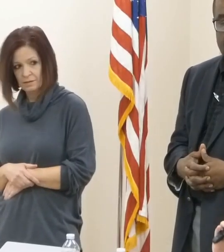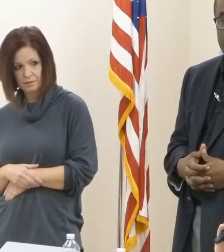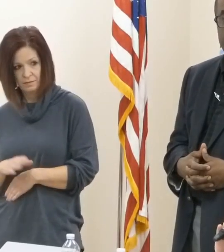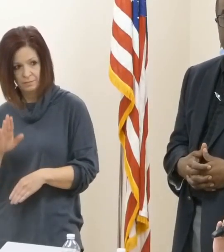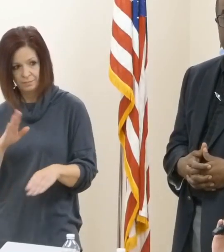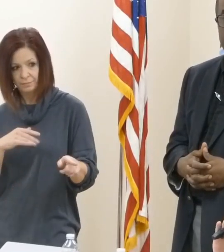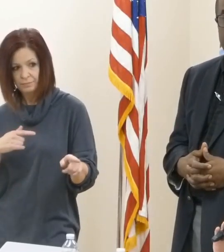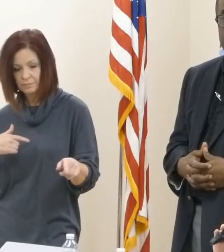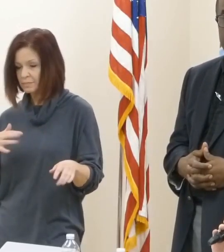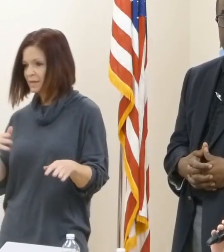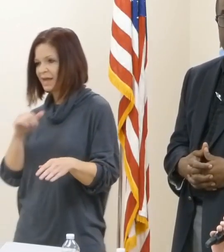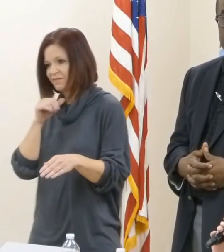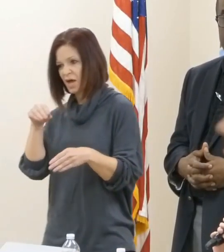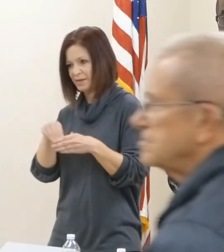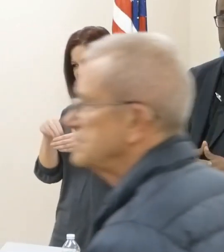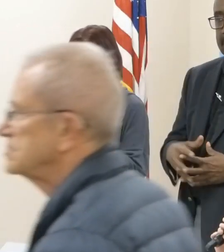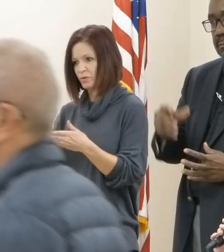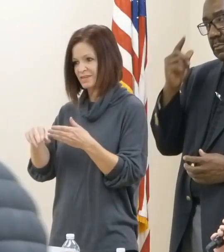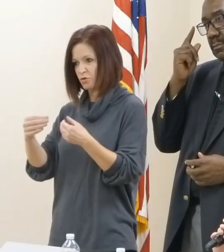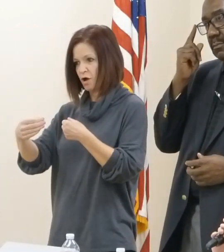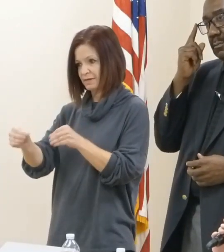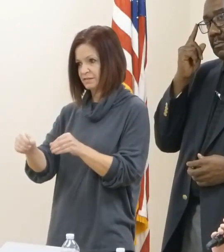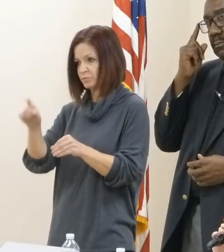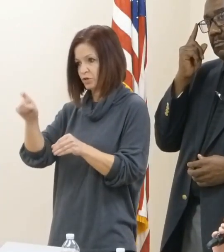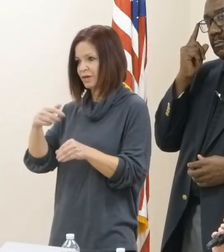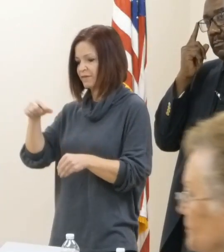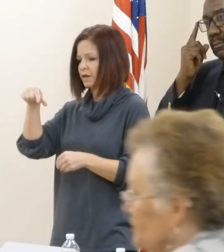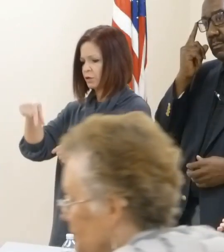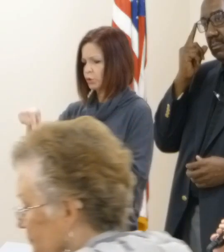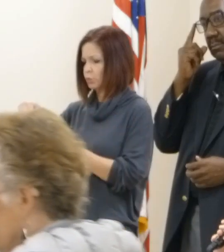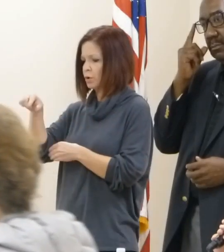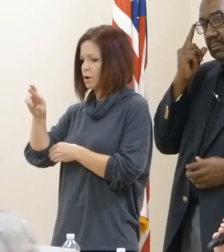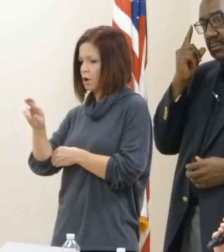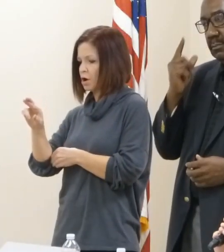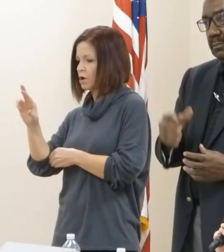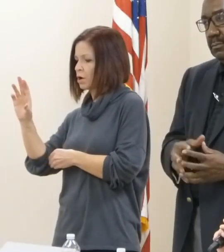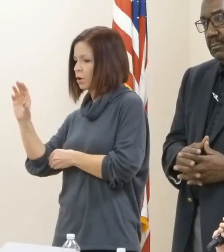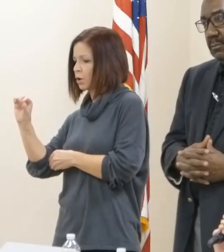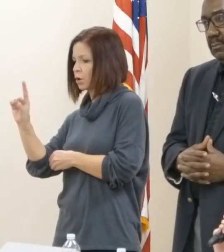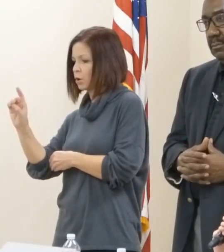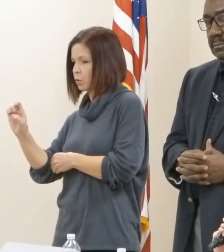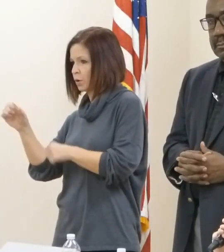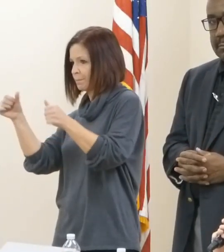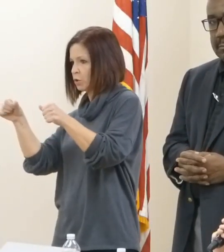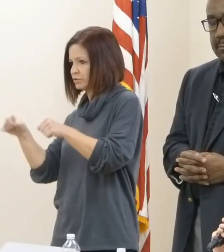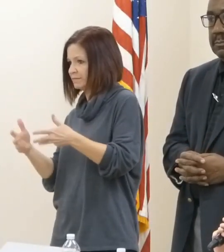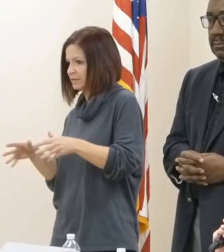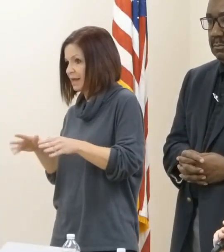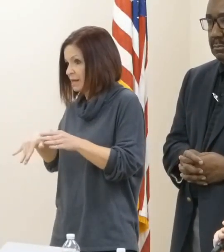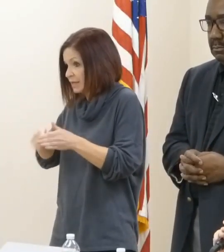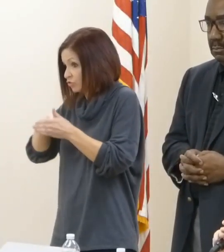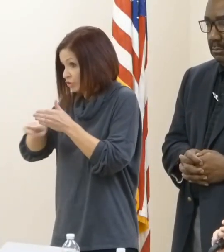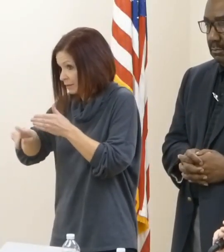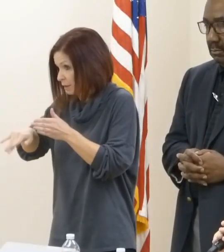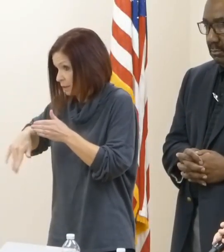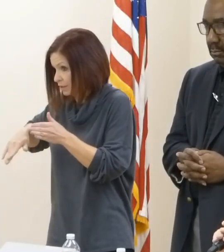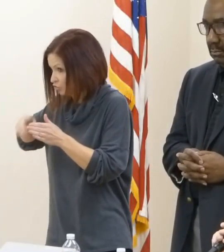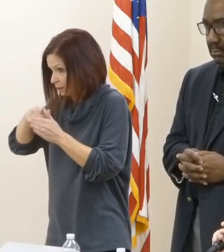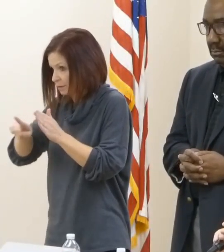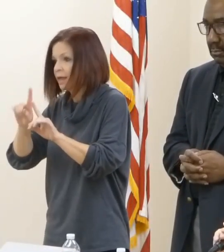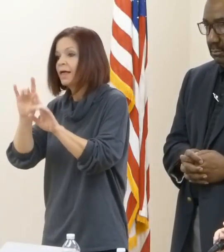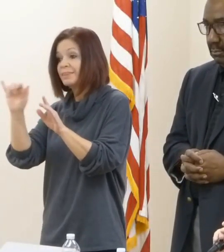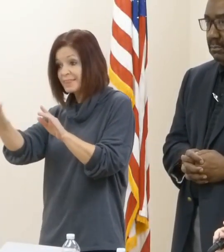I have not been in the Raytown office. They're supposed to have a QR code posted. I have not been there to check to see if they have or not. That was